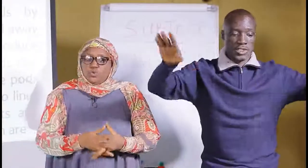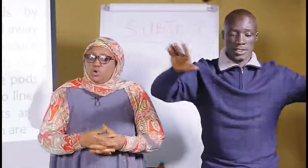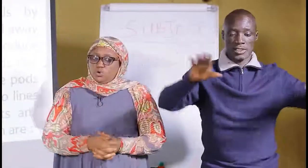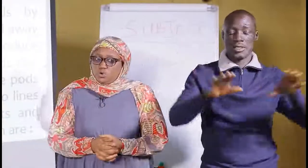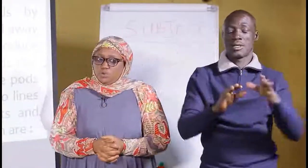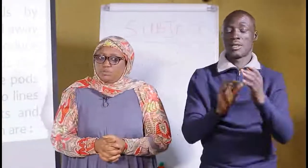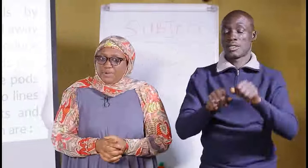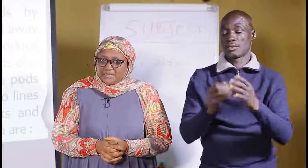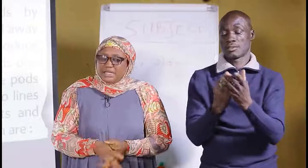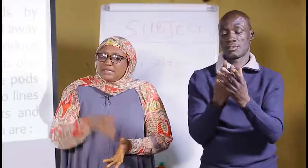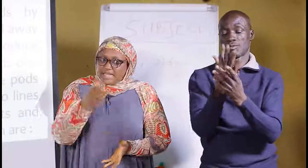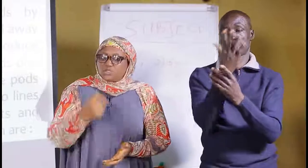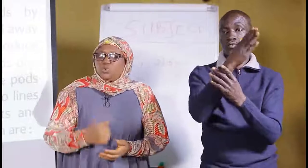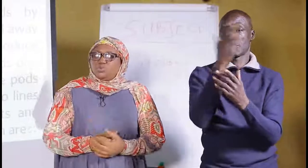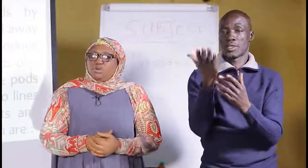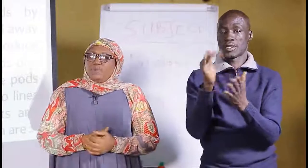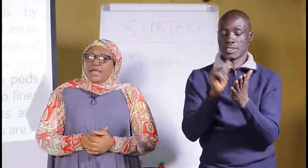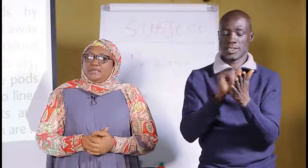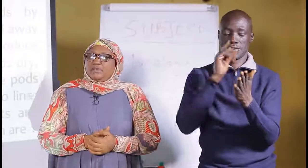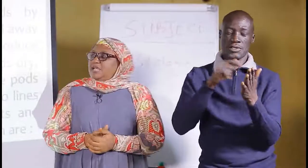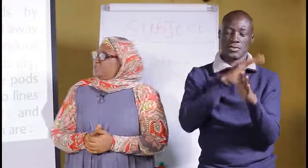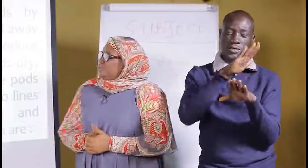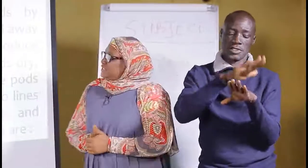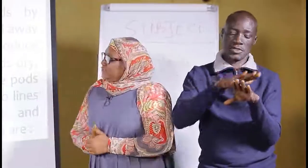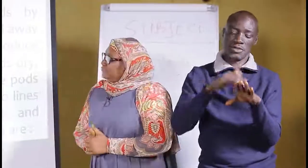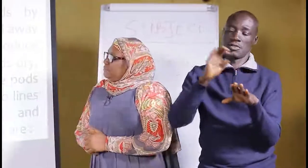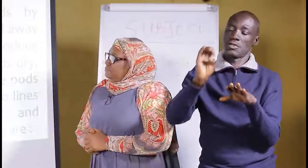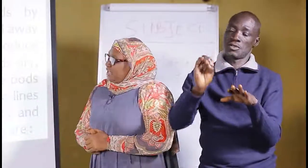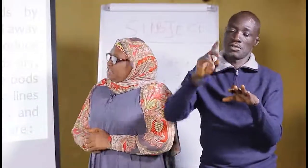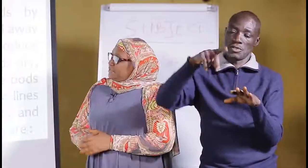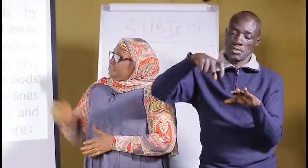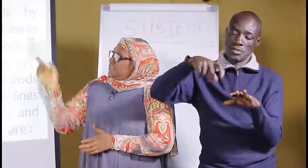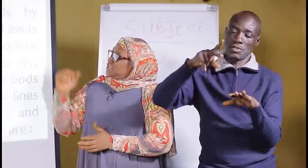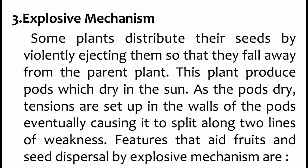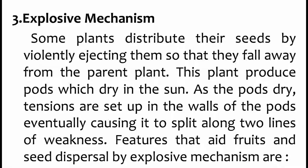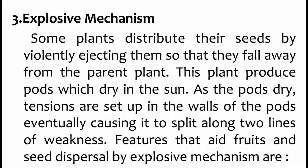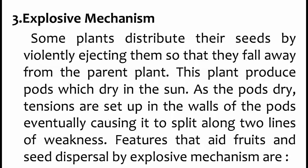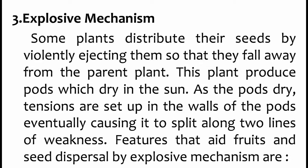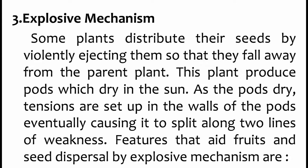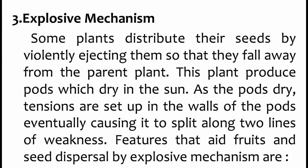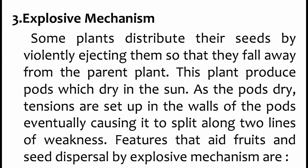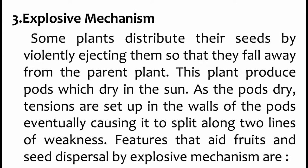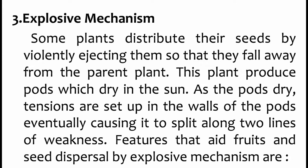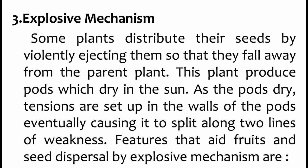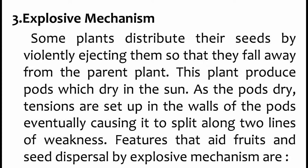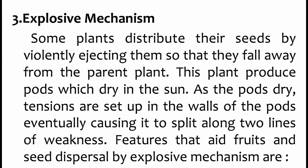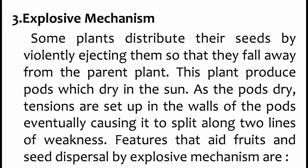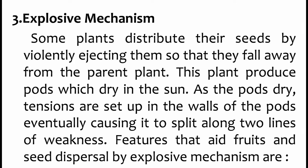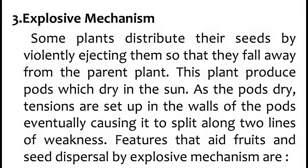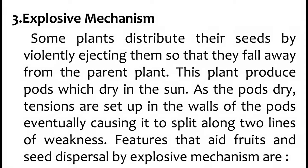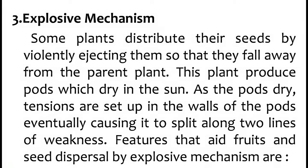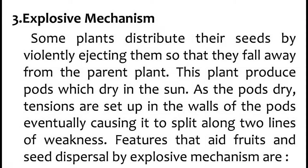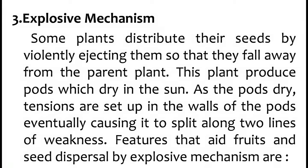new okra plant. That is what you mean by explosive mechanism. Some plants distribute their seed